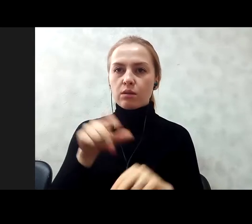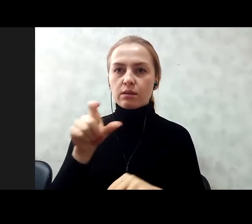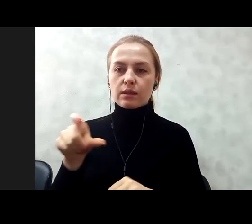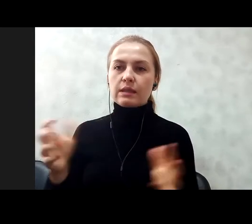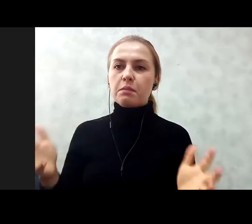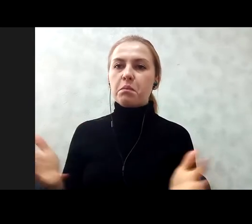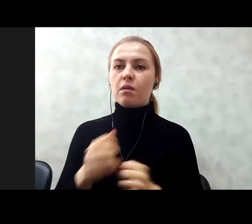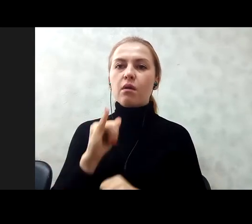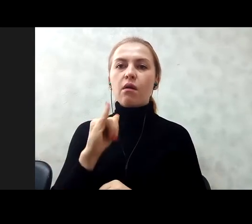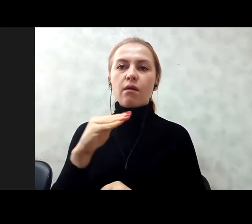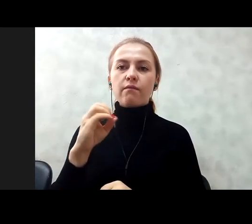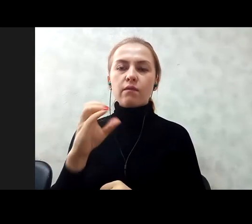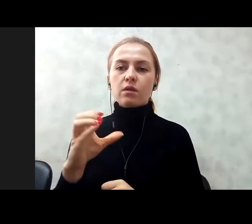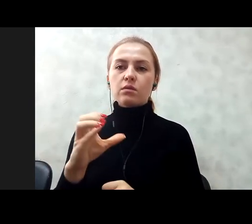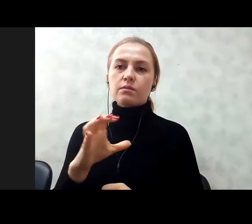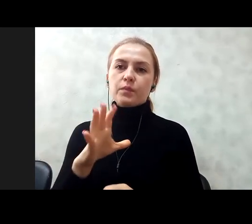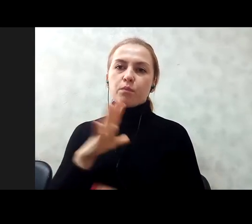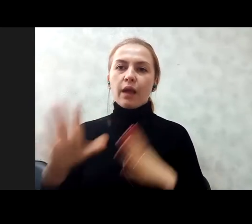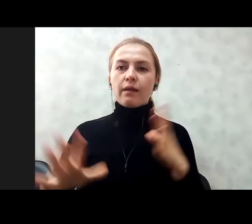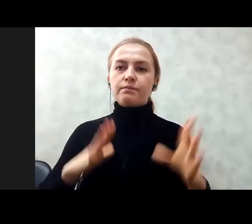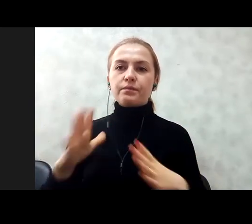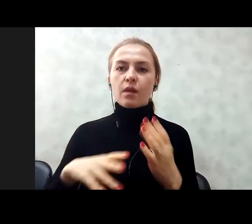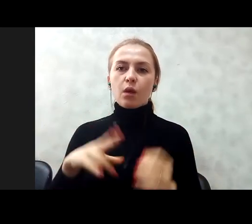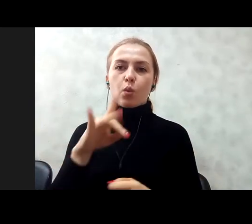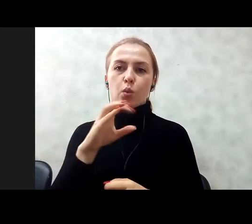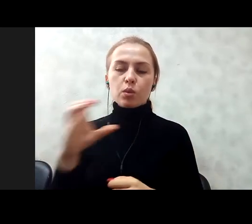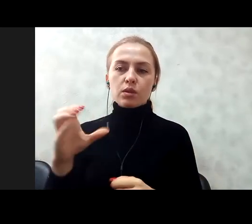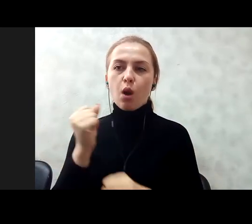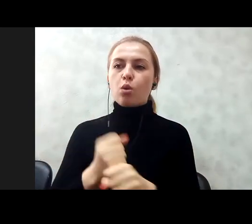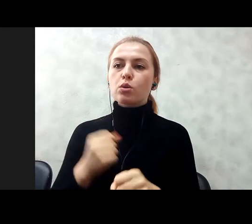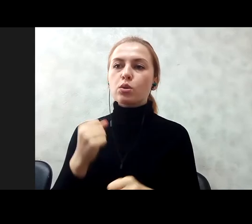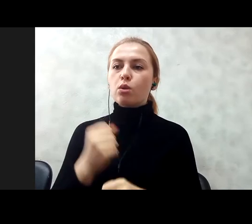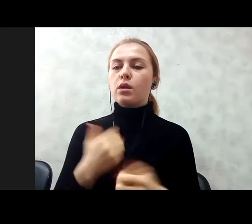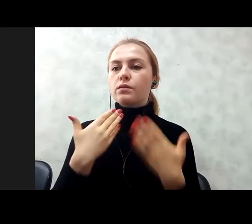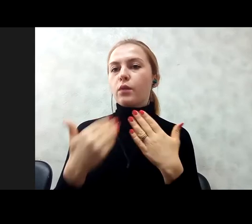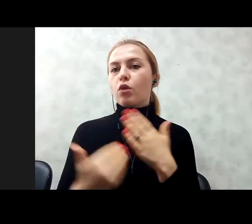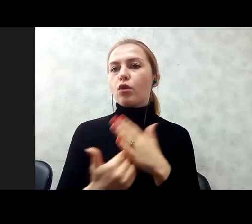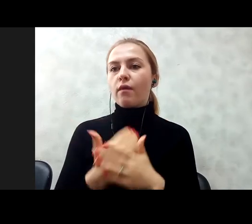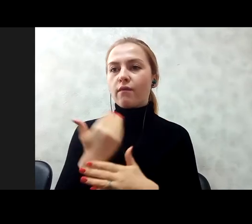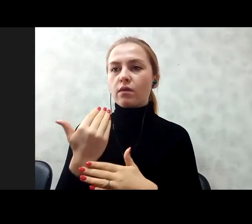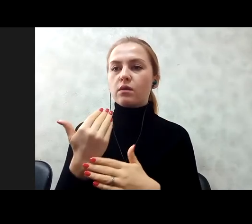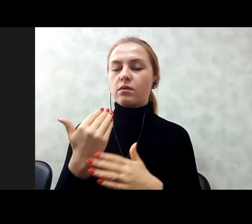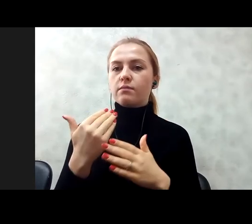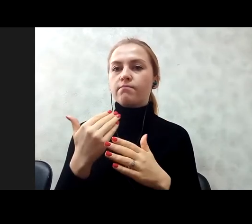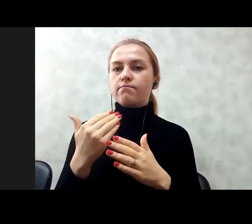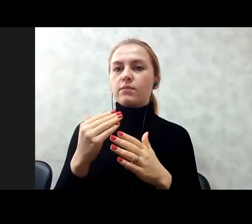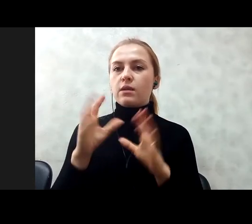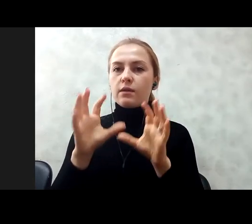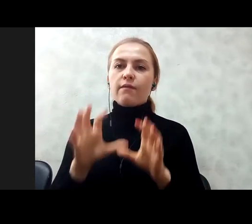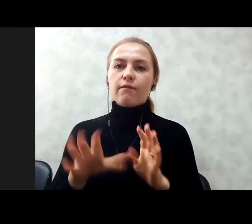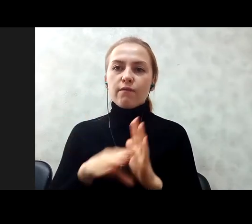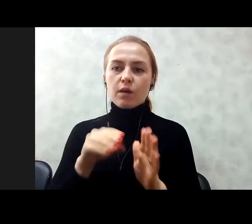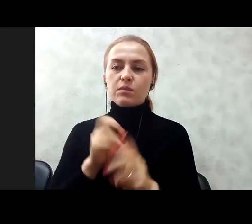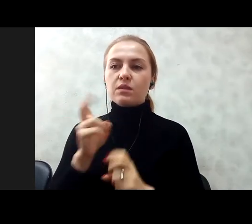60,000 police officers were trained thanks to IFES support in